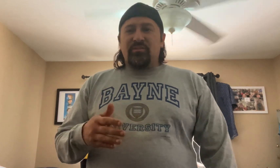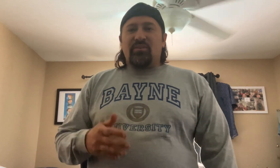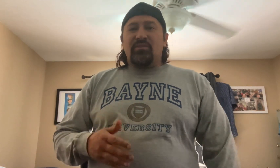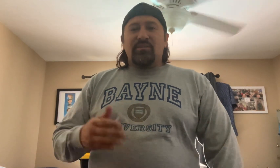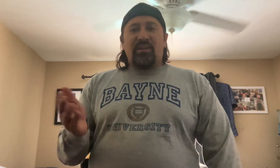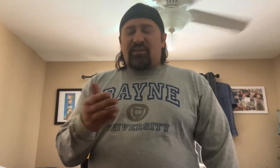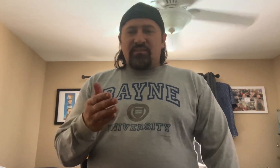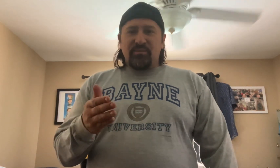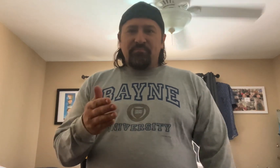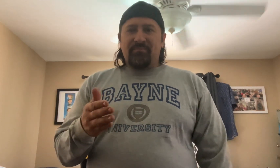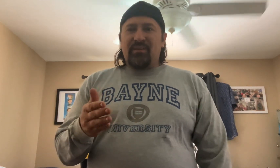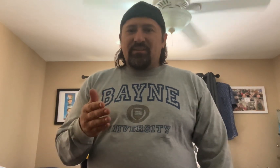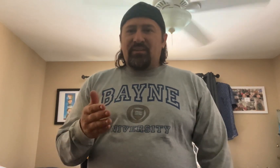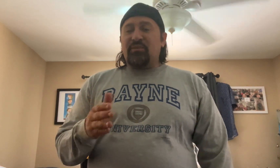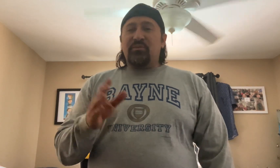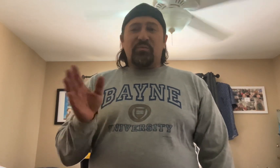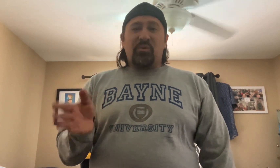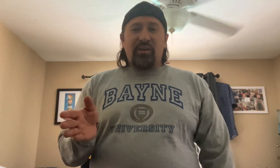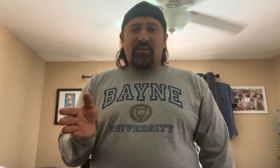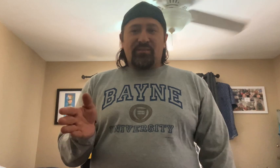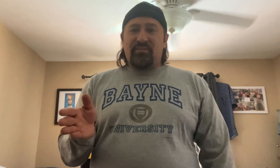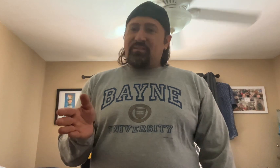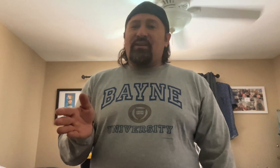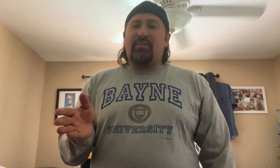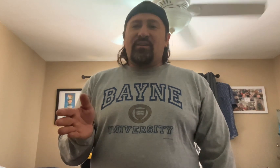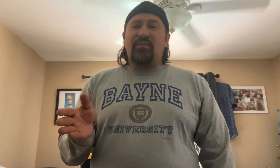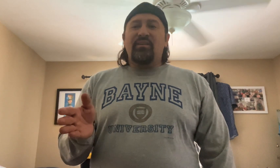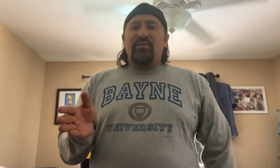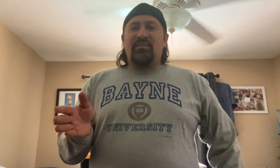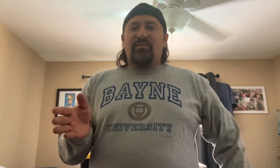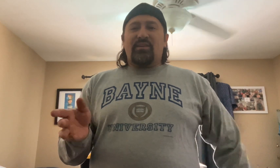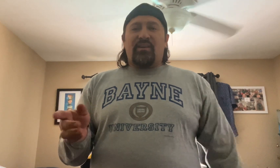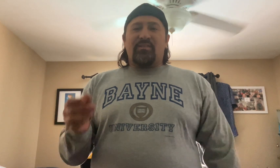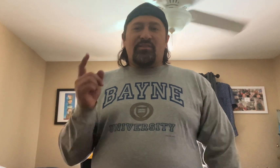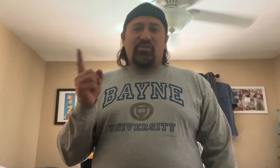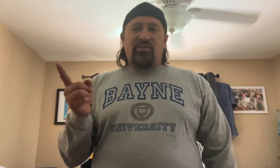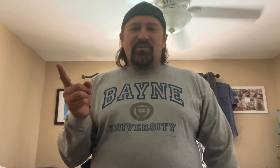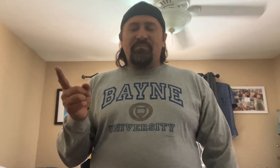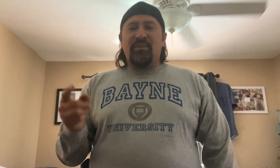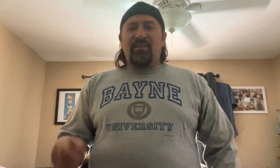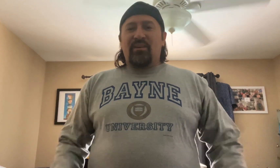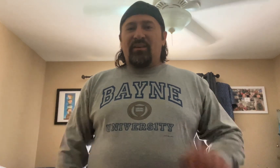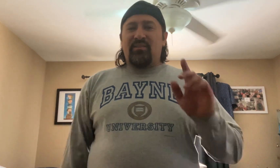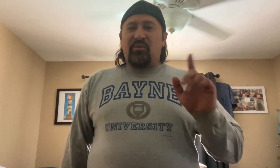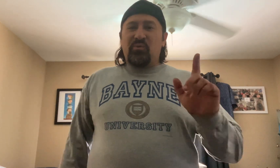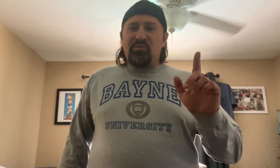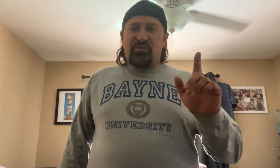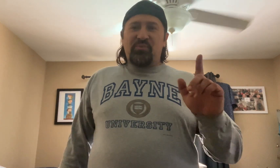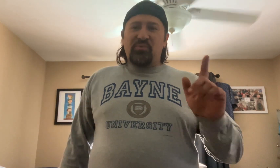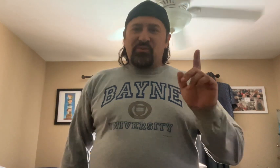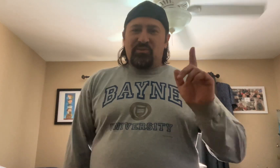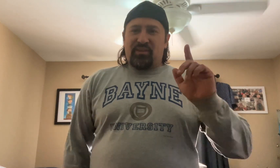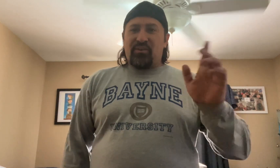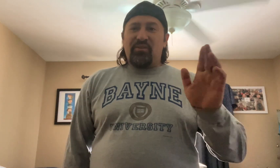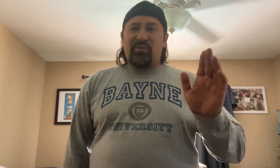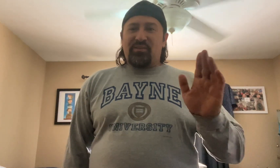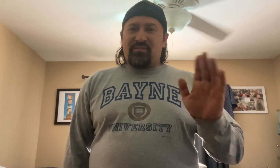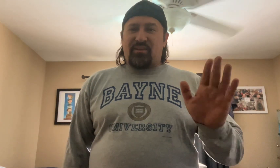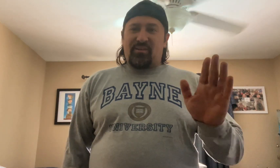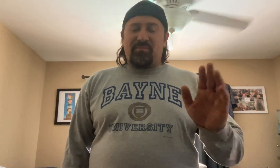called Nanay's. And the reason why I state that is that it has lechon and the old school karaoke setup. And